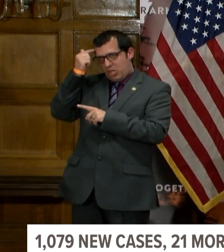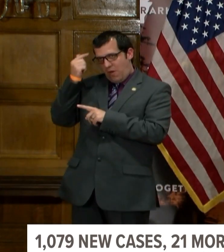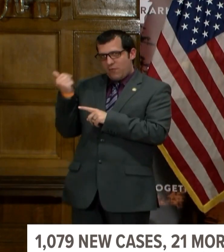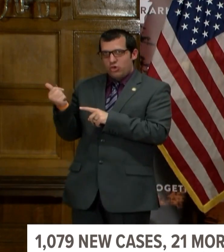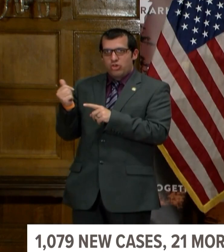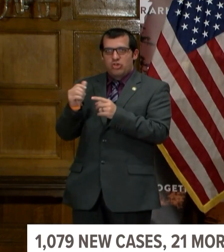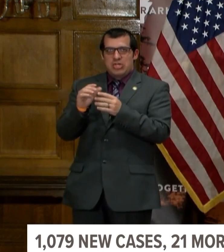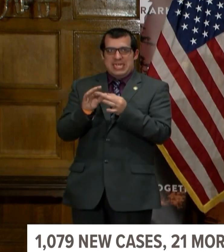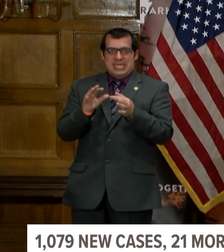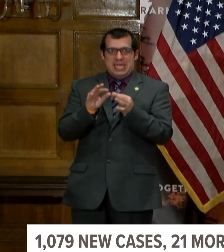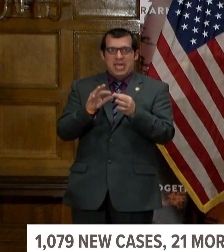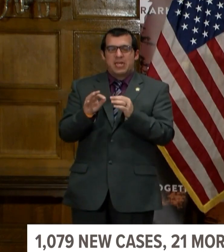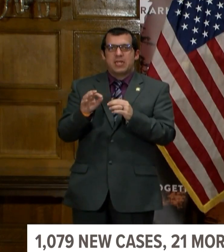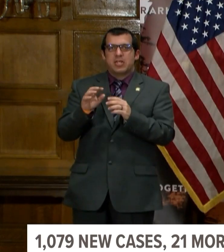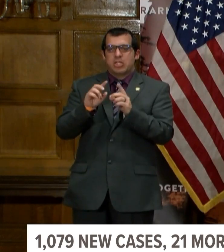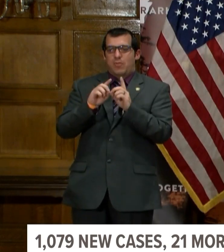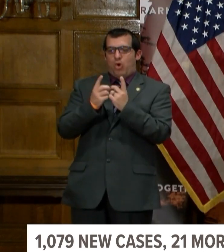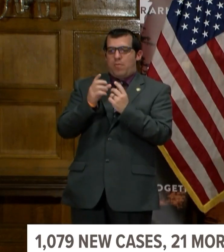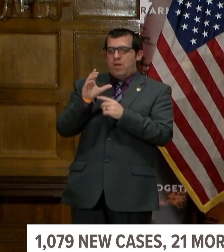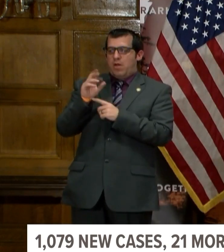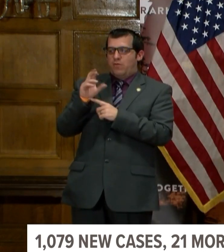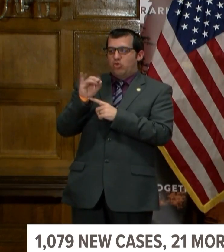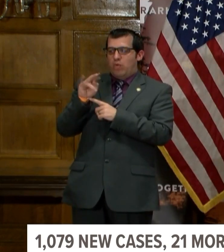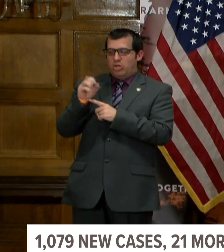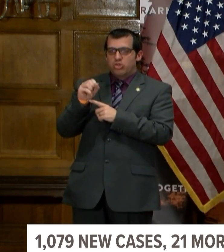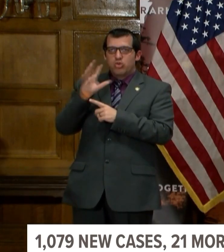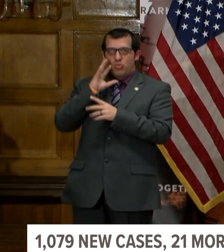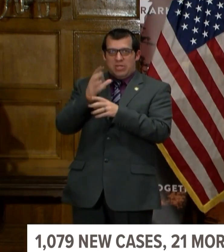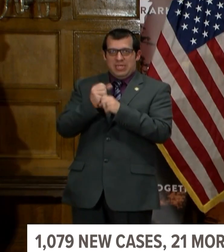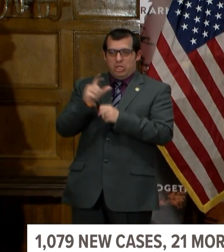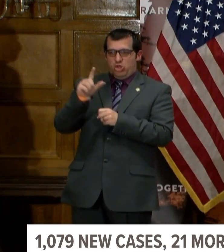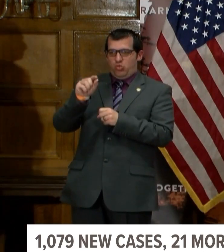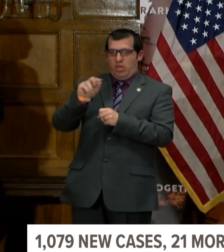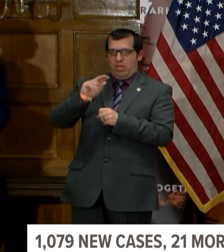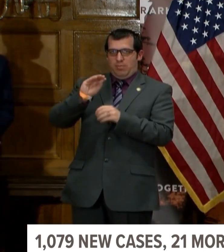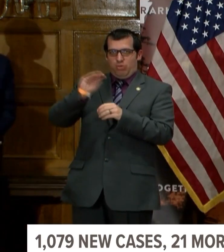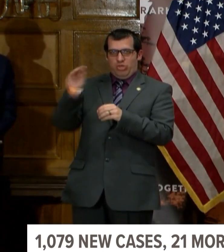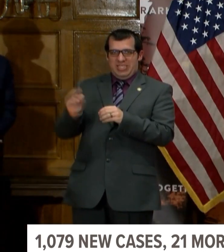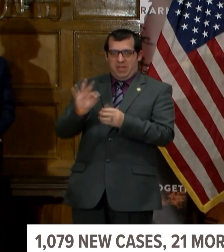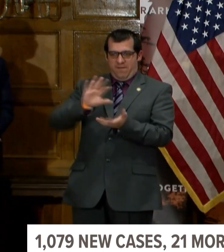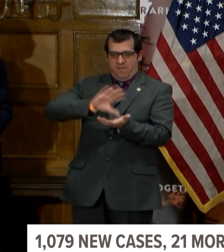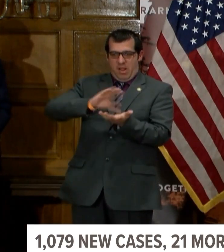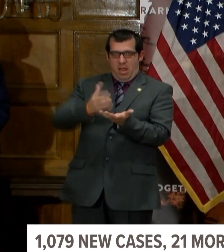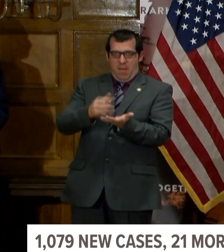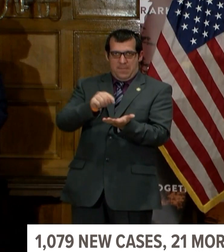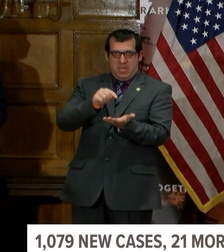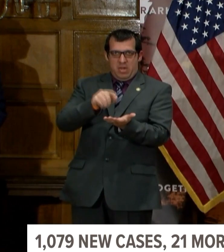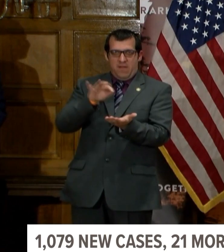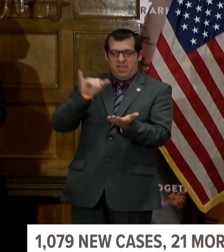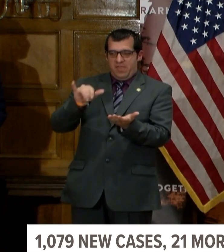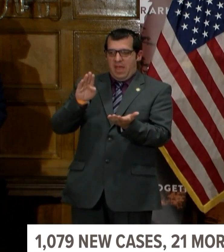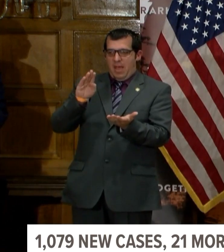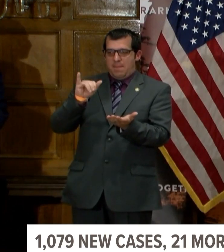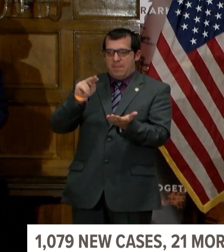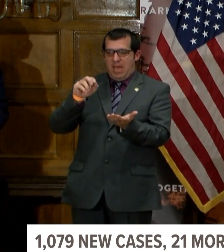indicated, the Department of Corrections will receive 20% of the state's allotment of these BinaX rapid test antigen kits, and we